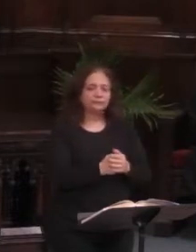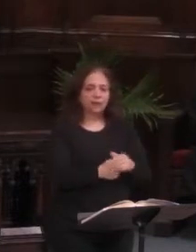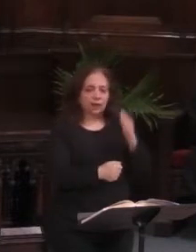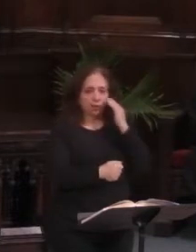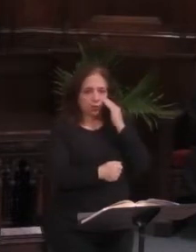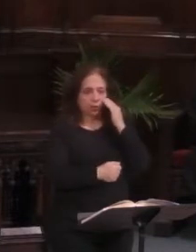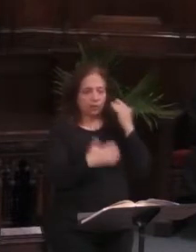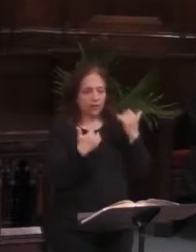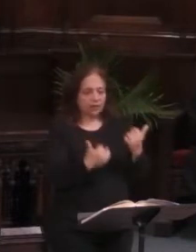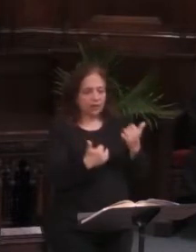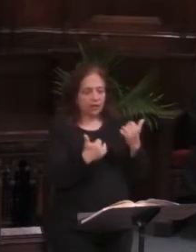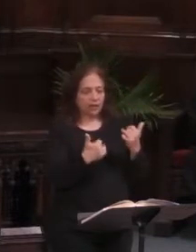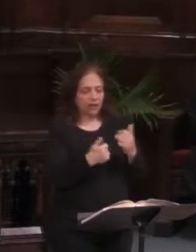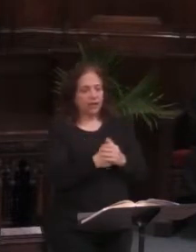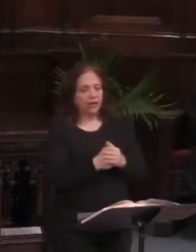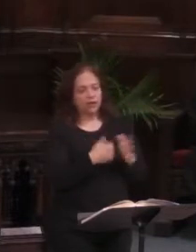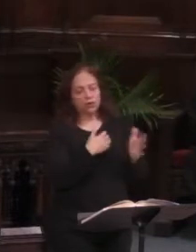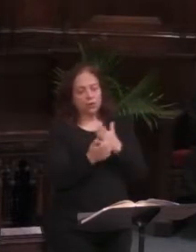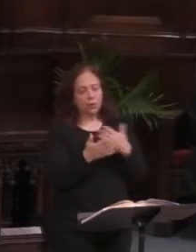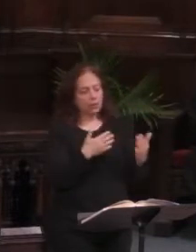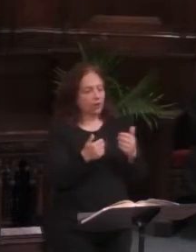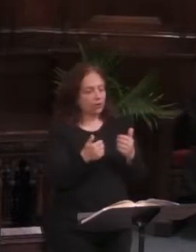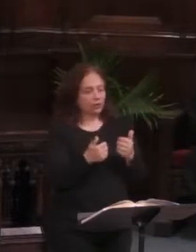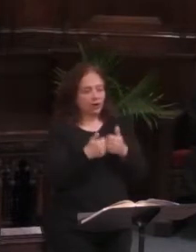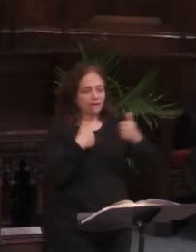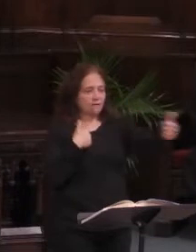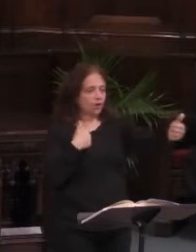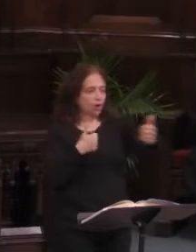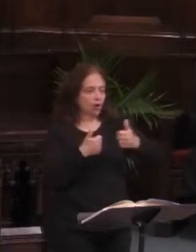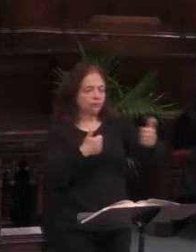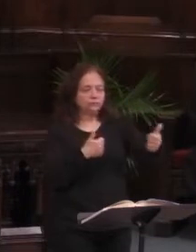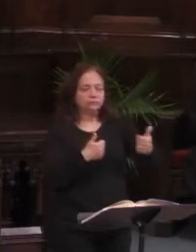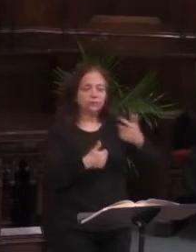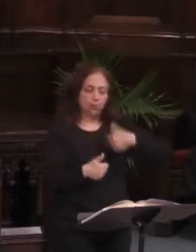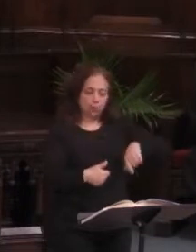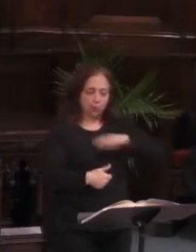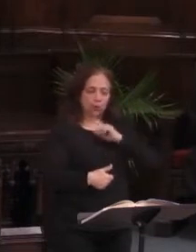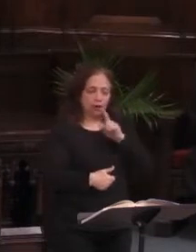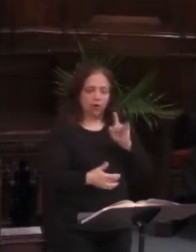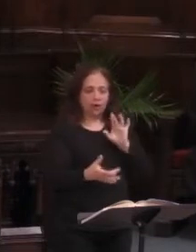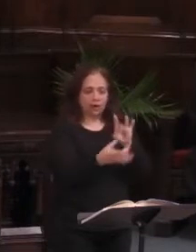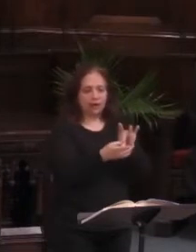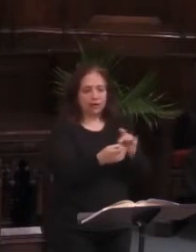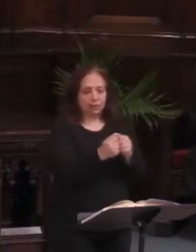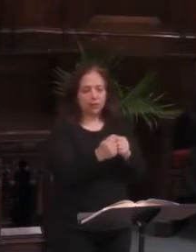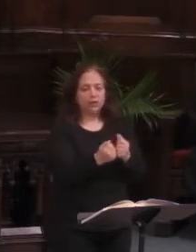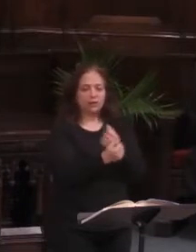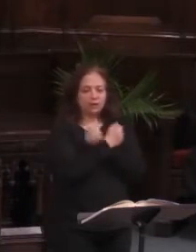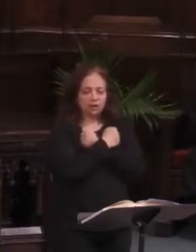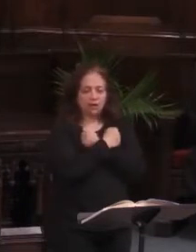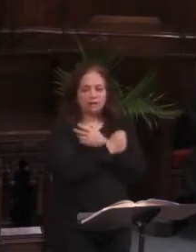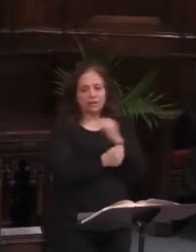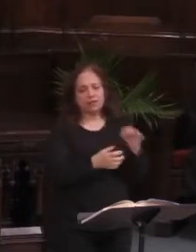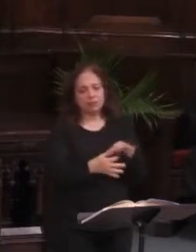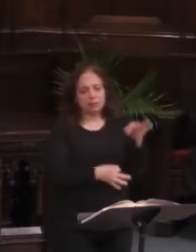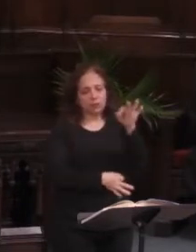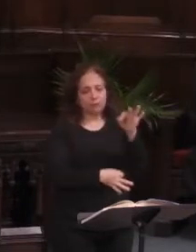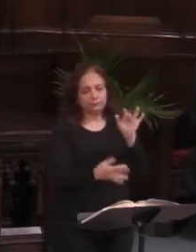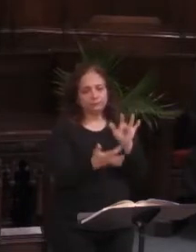that today, no matter the distance, we are connected by love and by